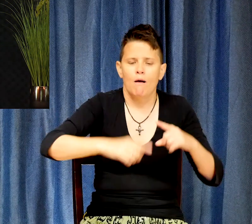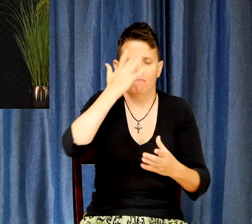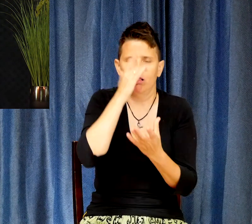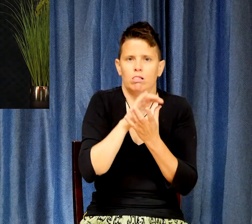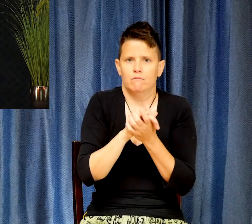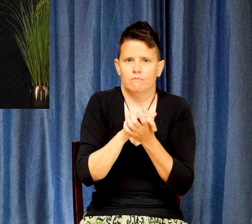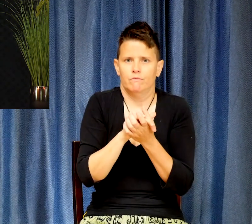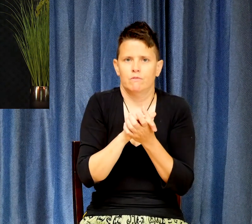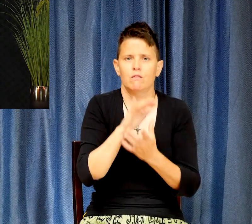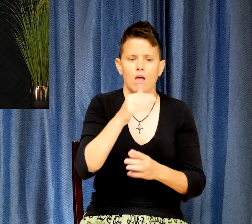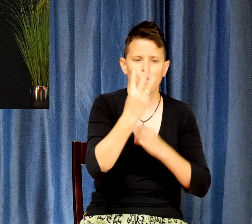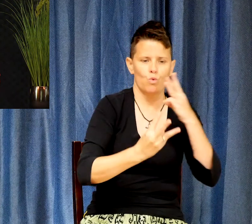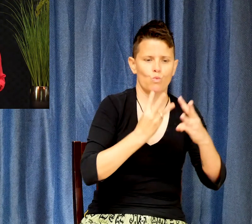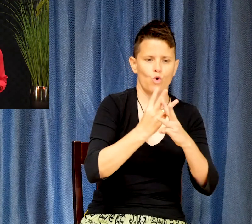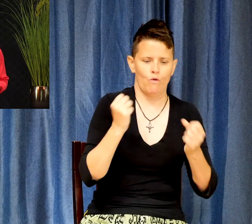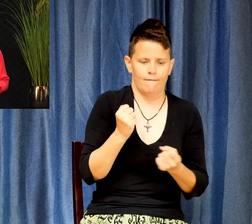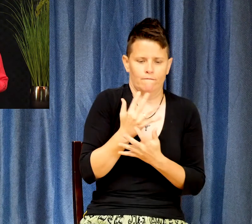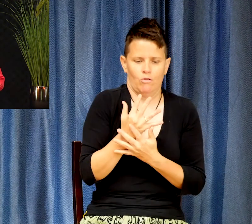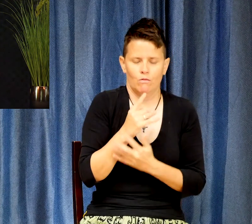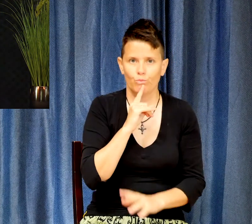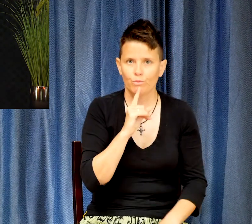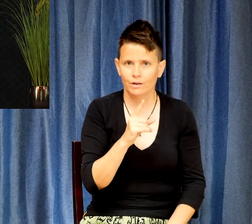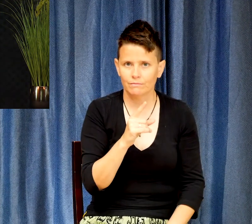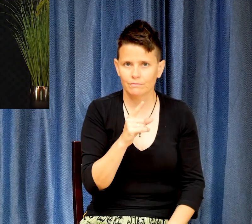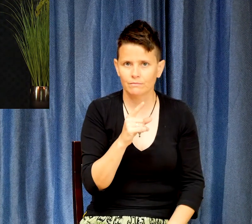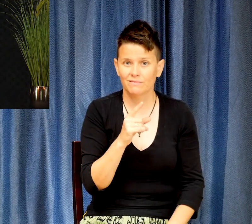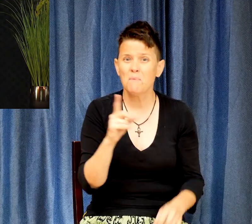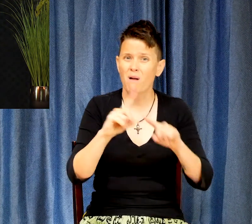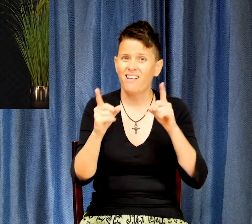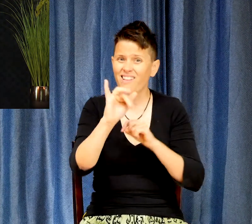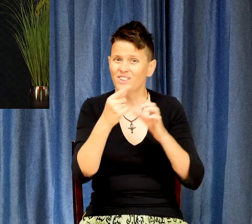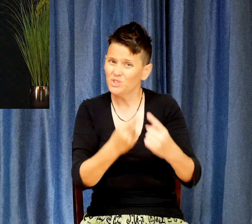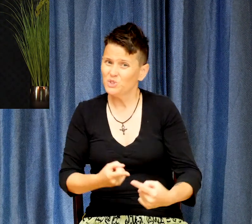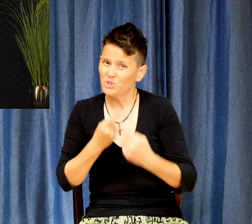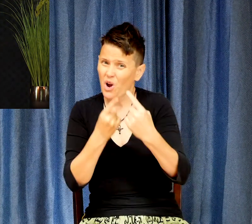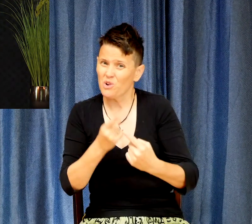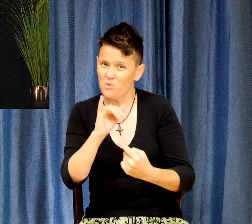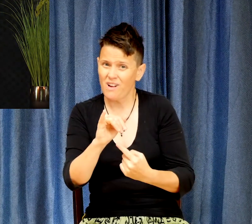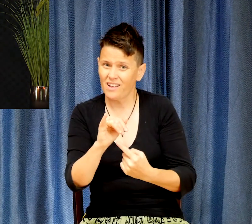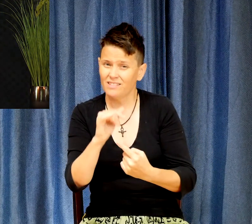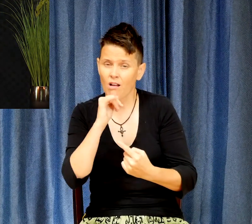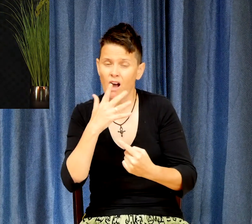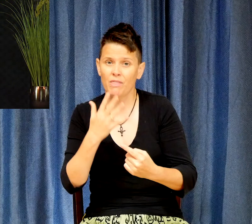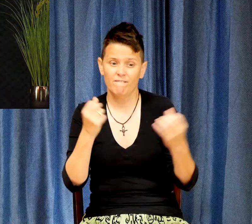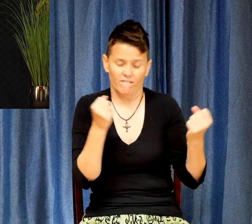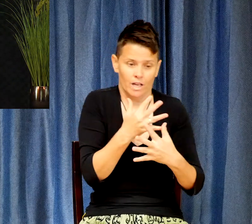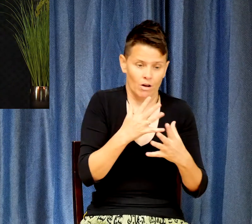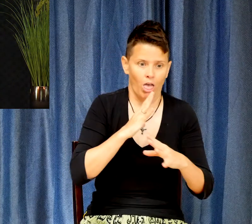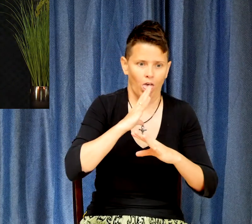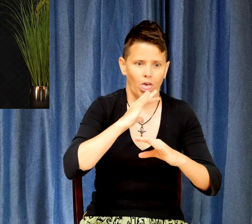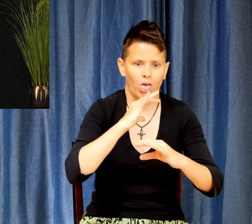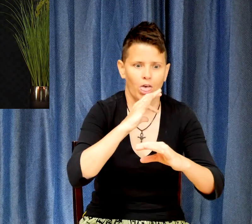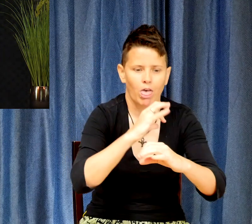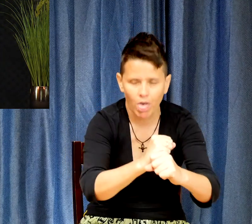But it's a struggle sometimes, isn't it? Not getting pulled into the fear, not getting swept up